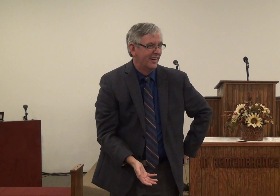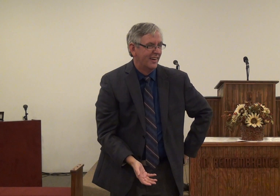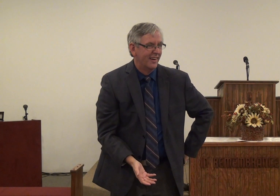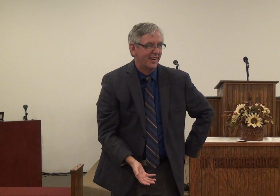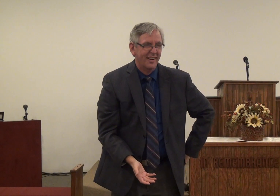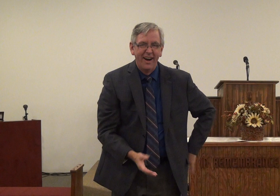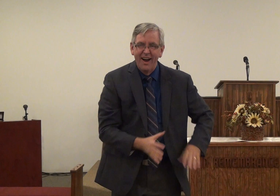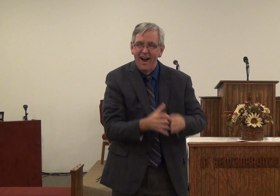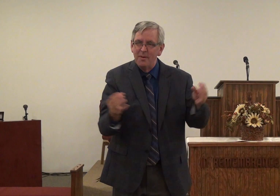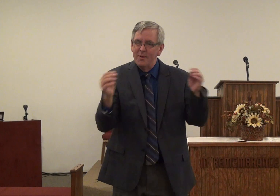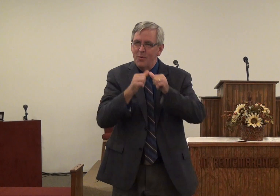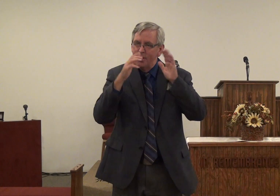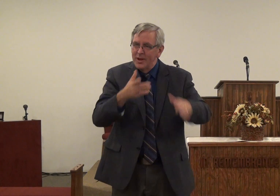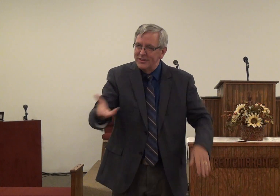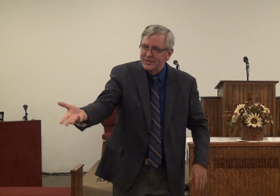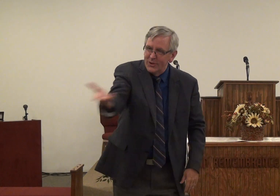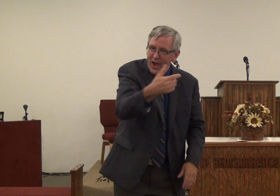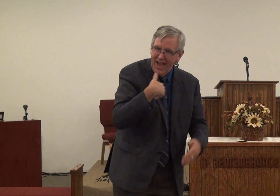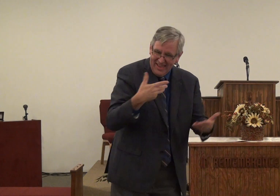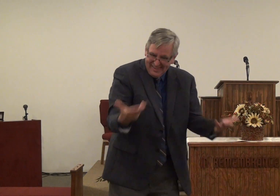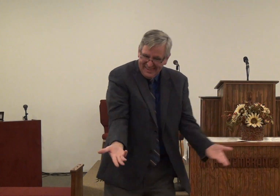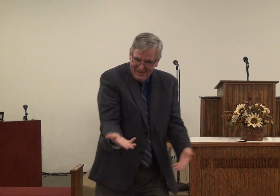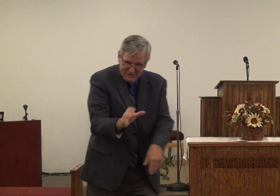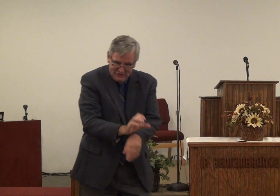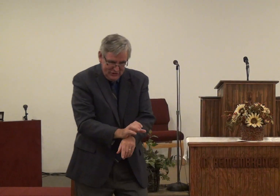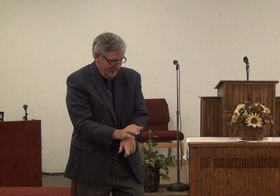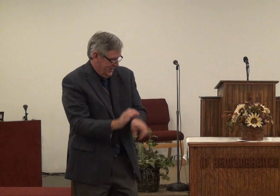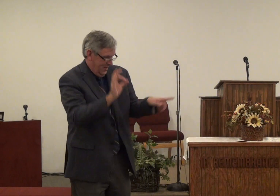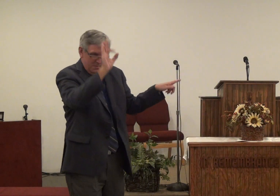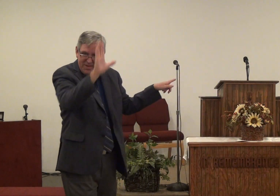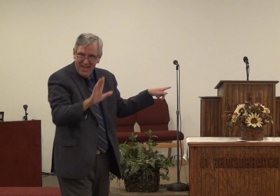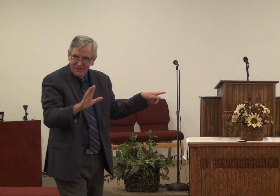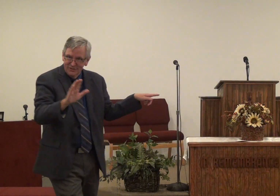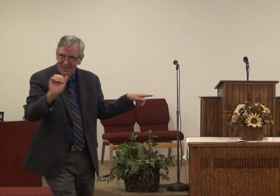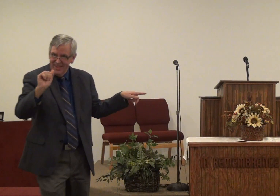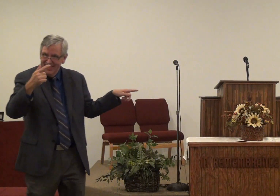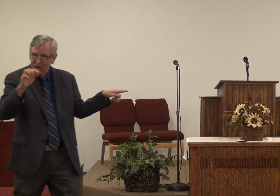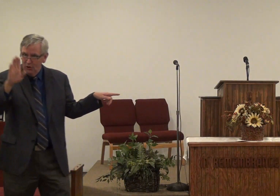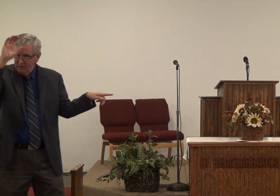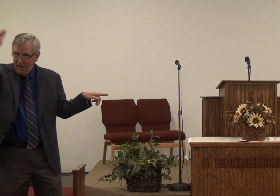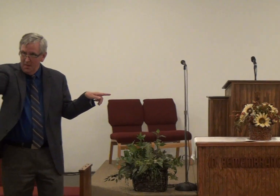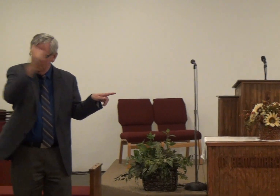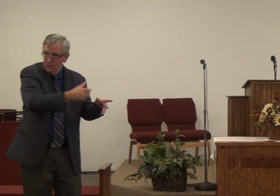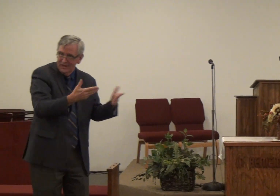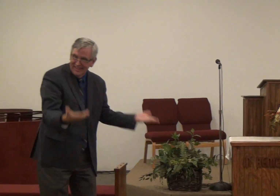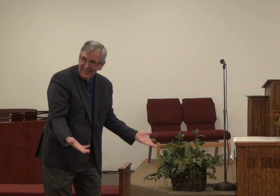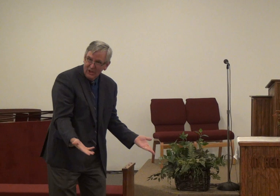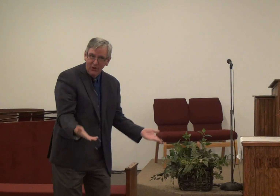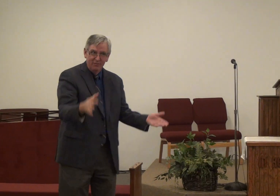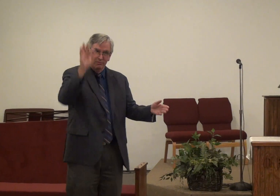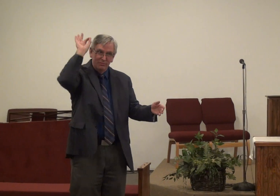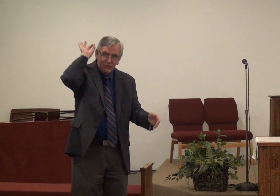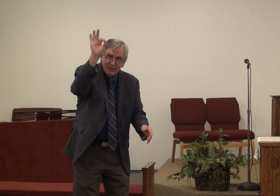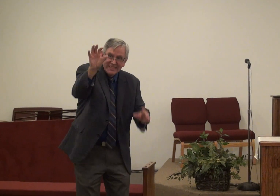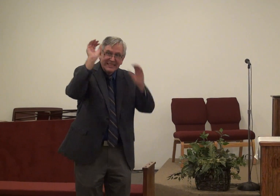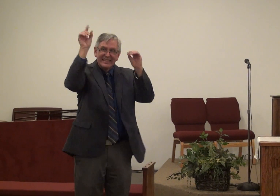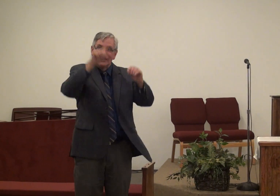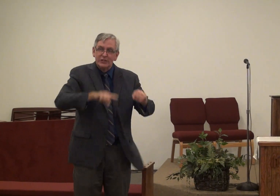own. How much more blessed are you and I to be here in a church where you have Pastor Agar that God has brought